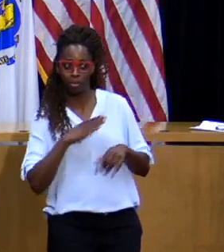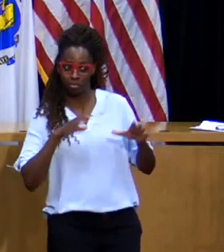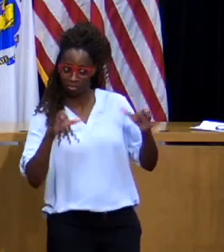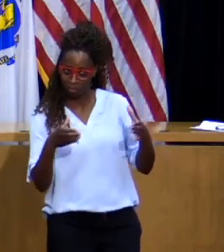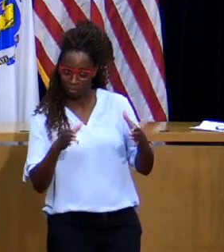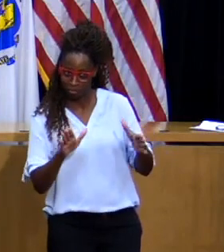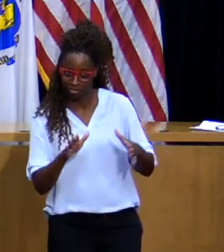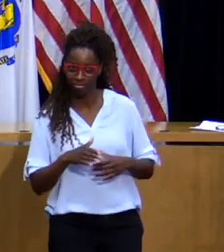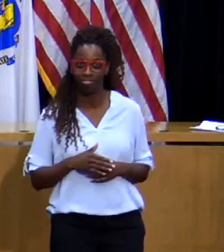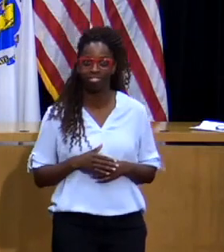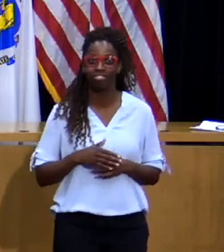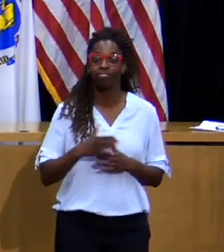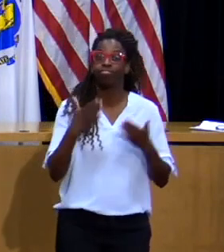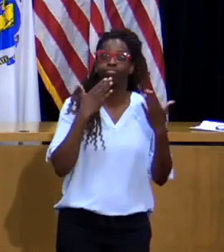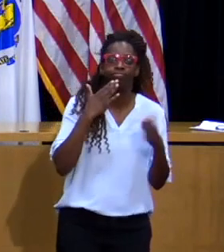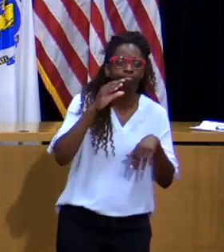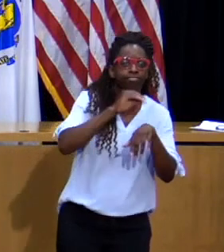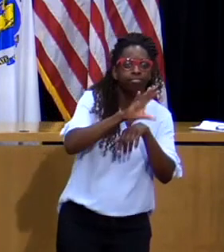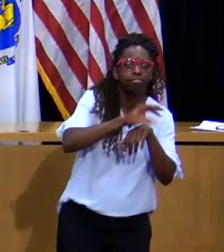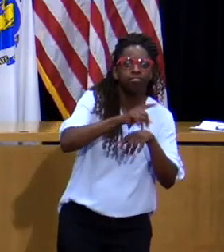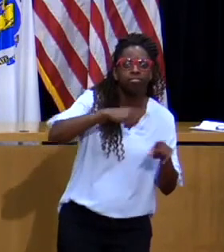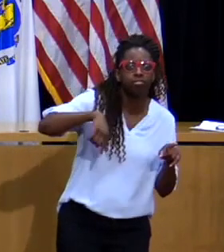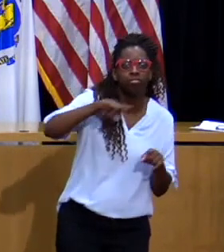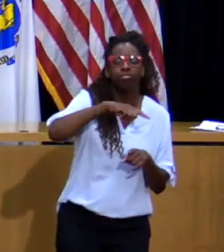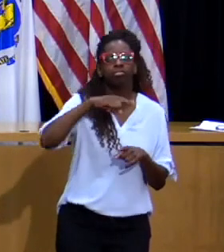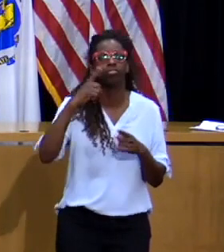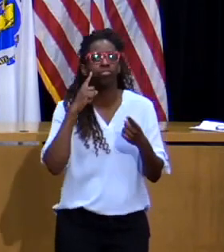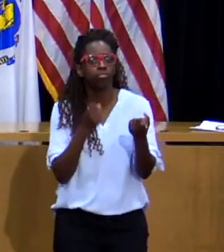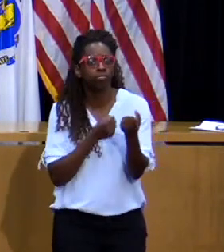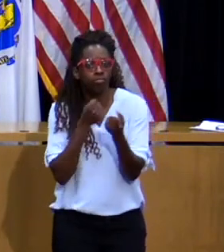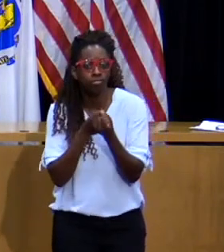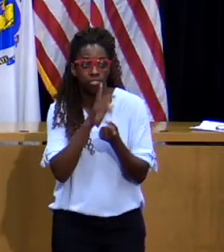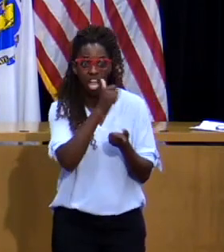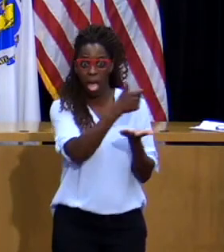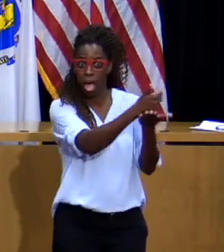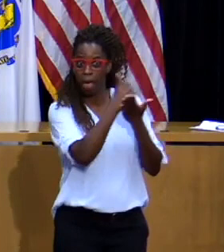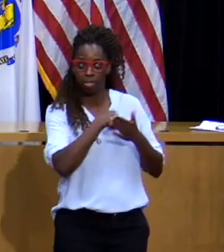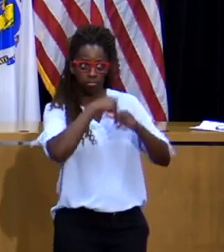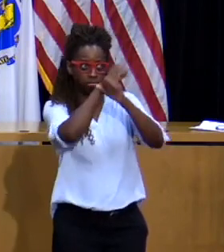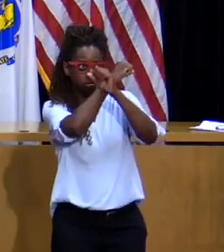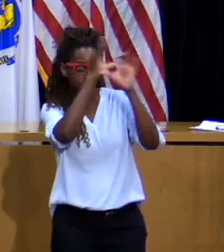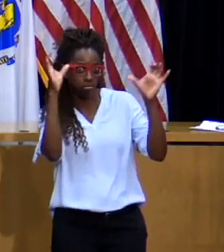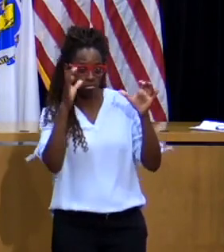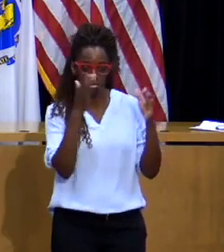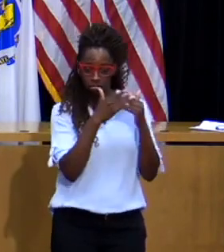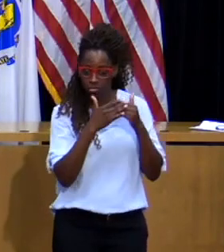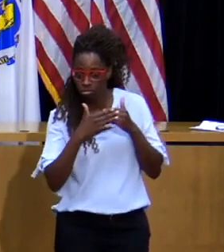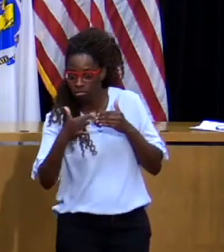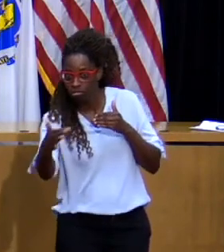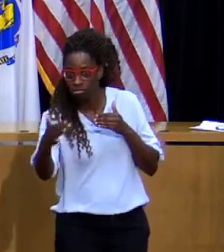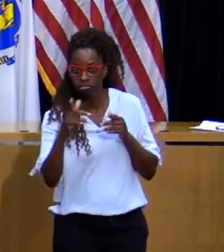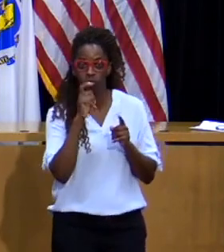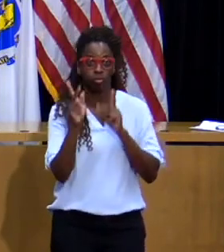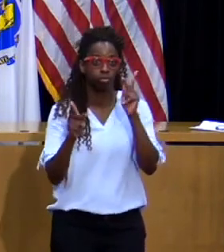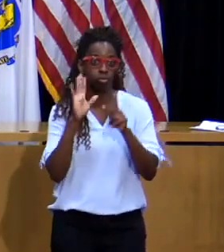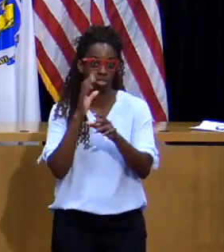continue to try and help and serve the Commonwealth in every way we can. I'll turn it over to to Reverend Walker.